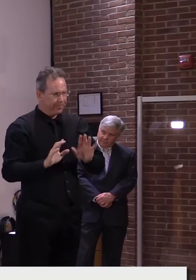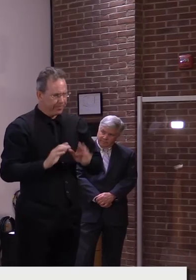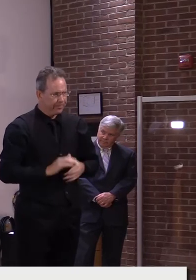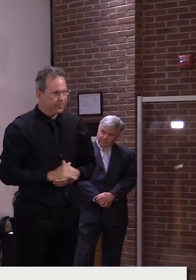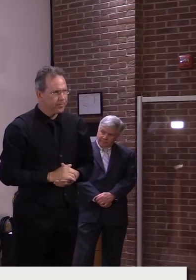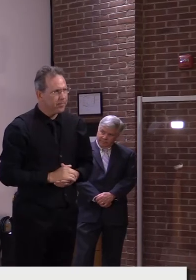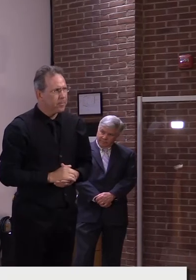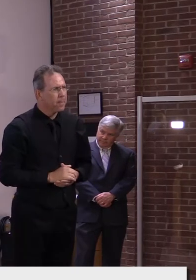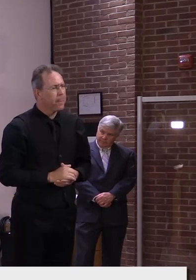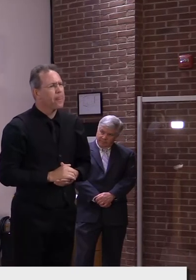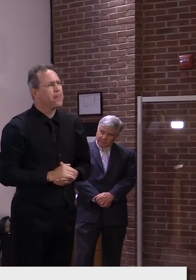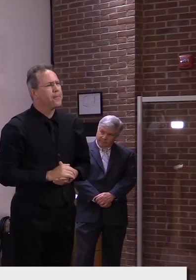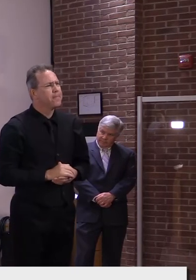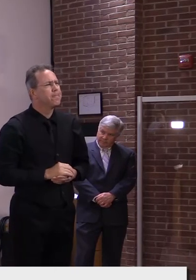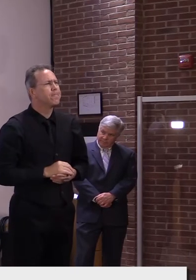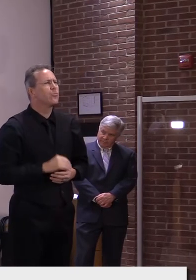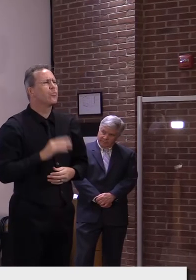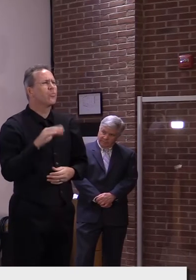were developed too quickly.